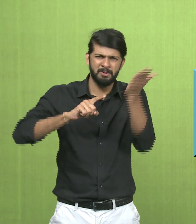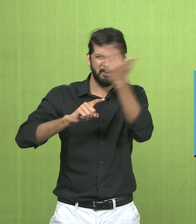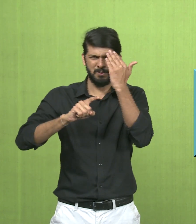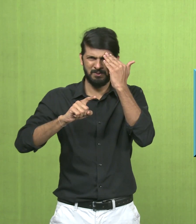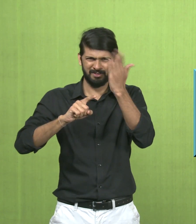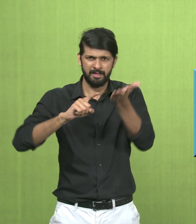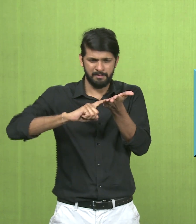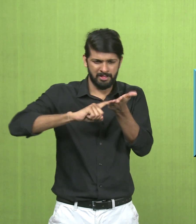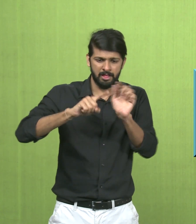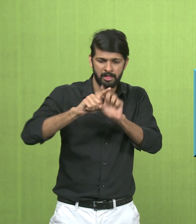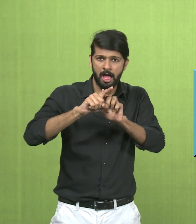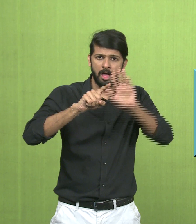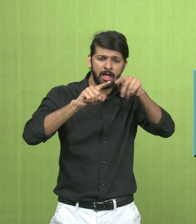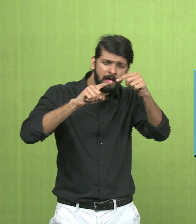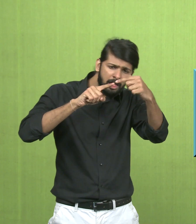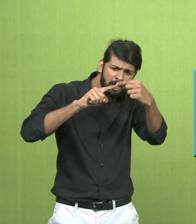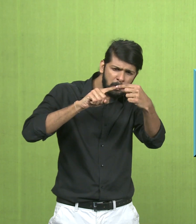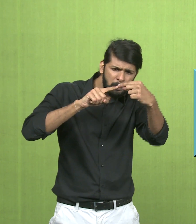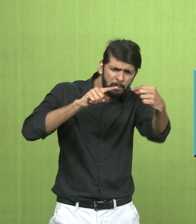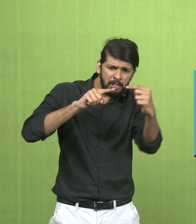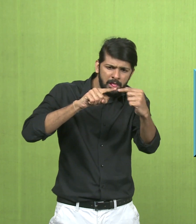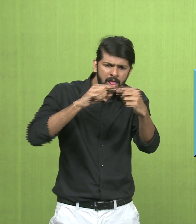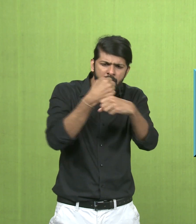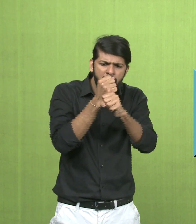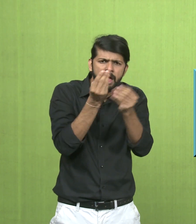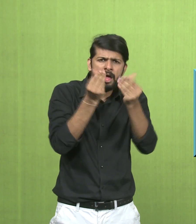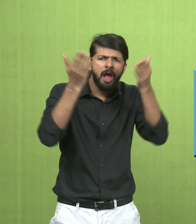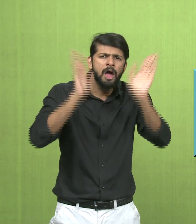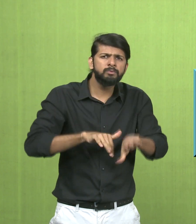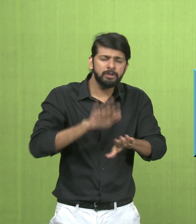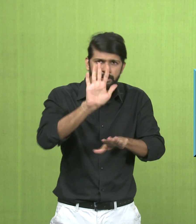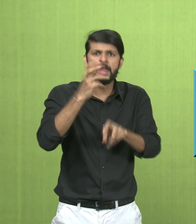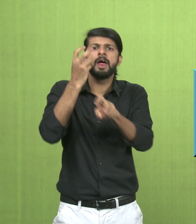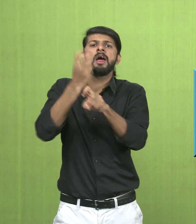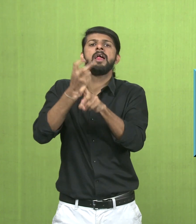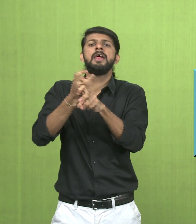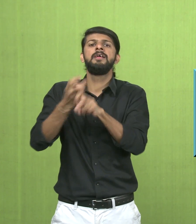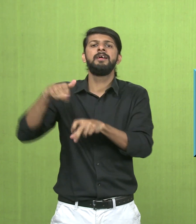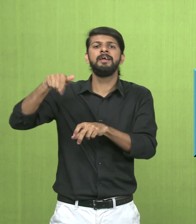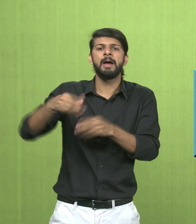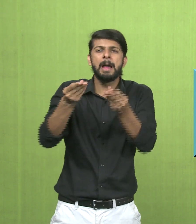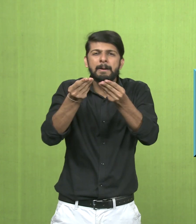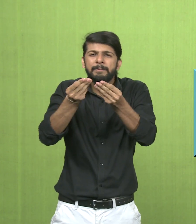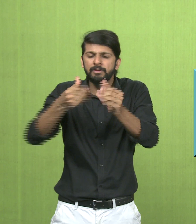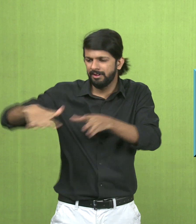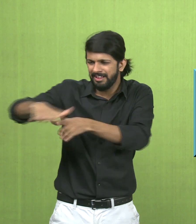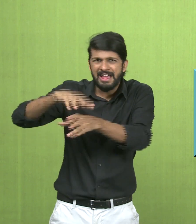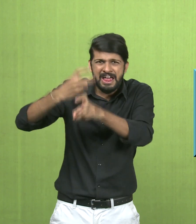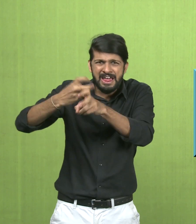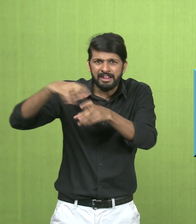graphite, or the black lead which we find inside pencils. So, graphite is